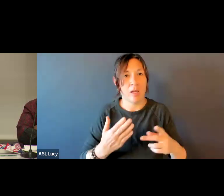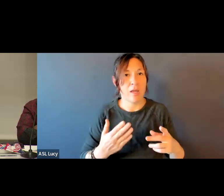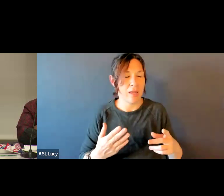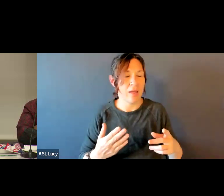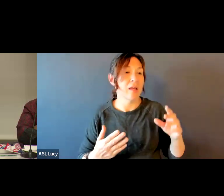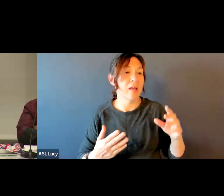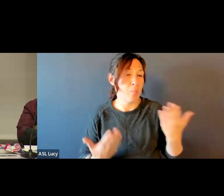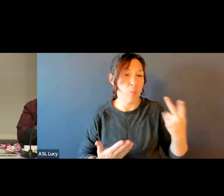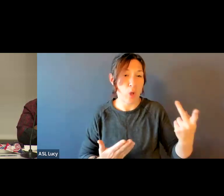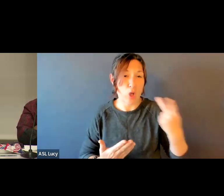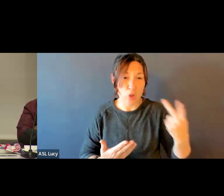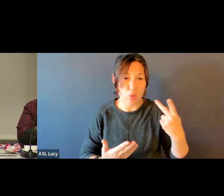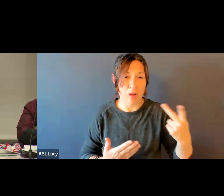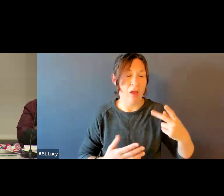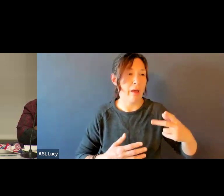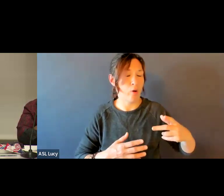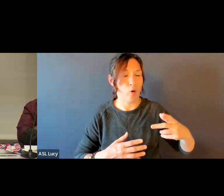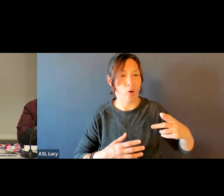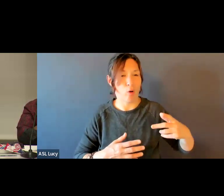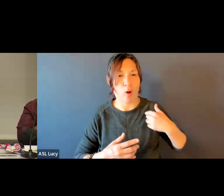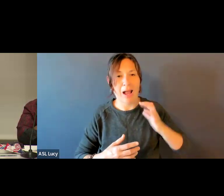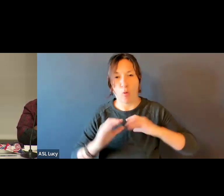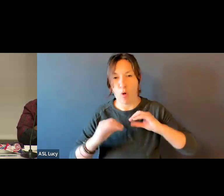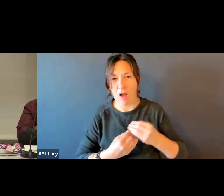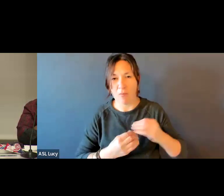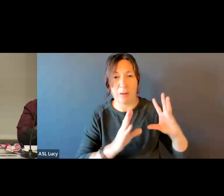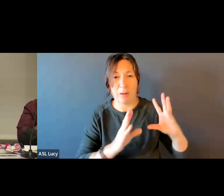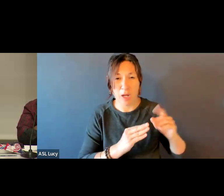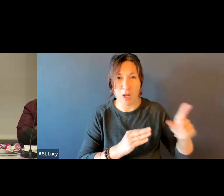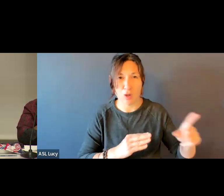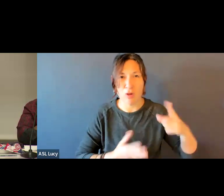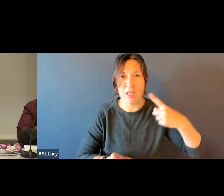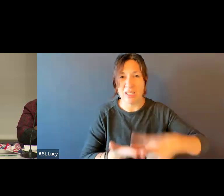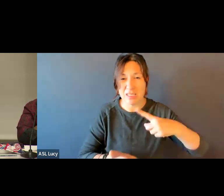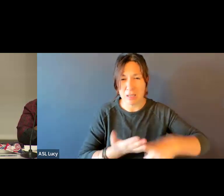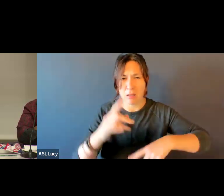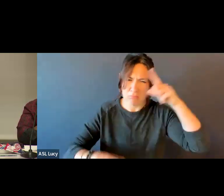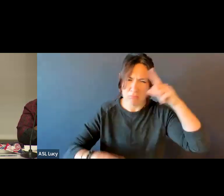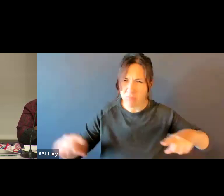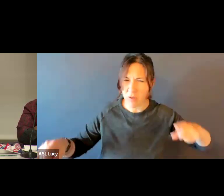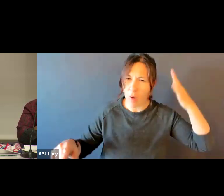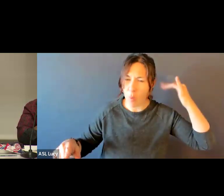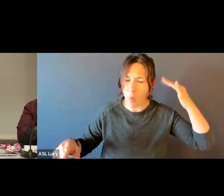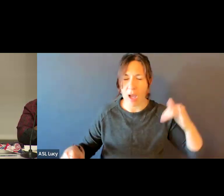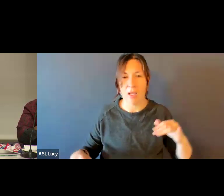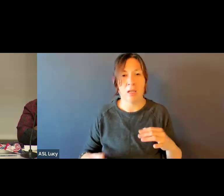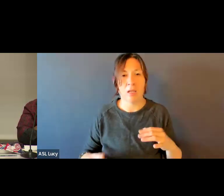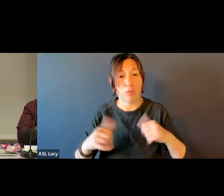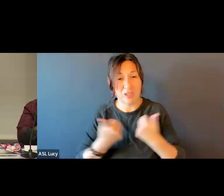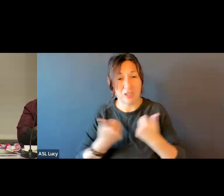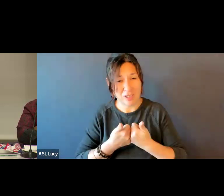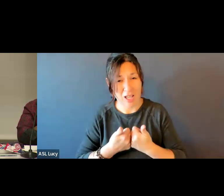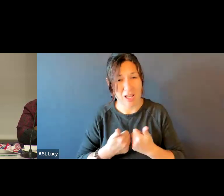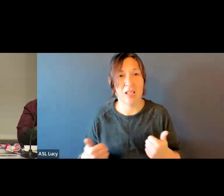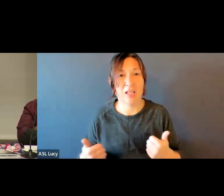conversation. Maybe we can meet with you to talk about some of the variations. One of the challenges that we have is that a program by name does not